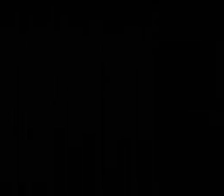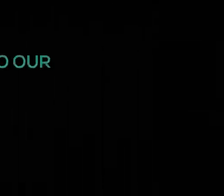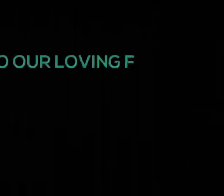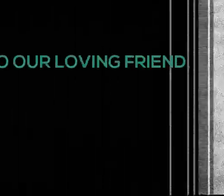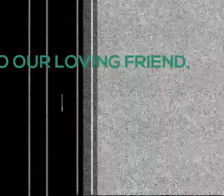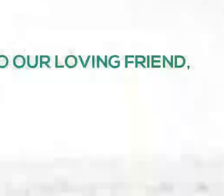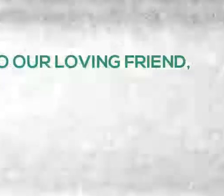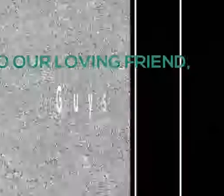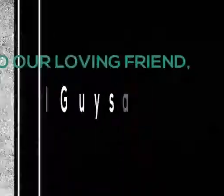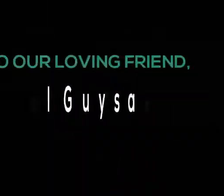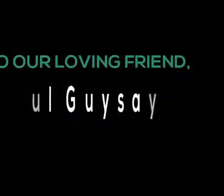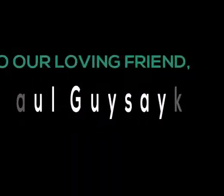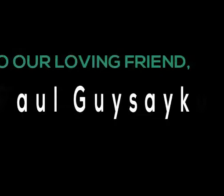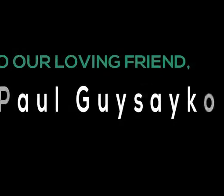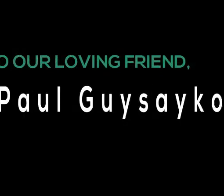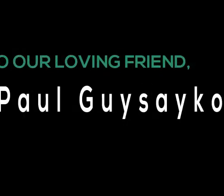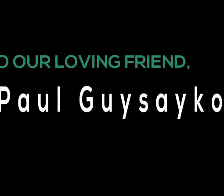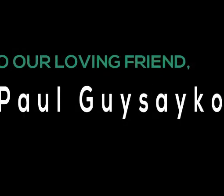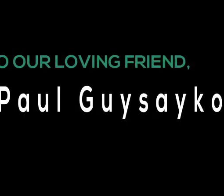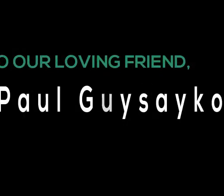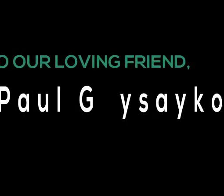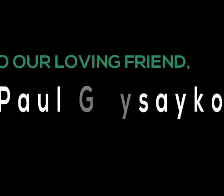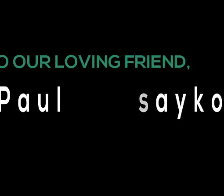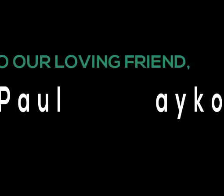You light